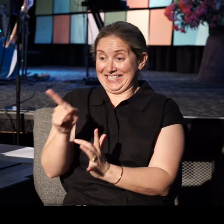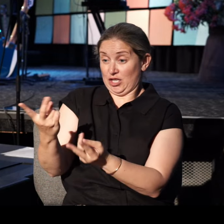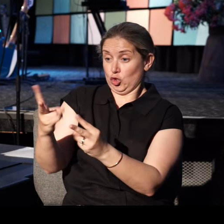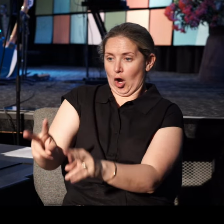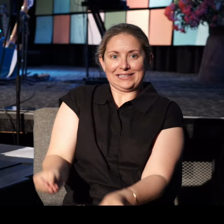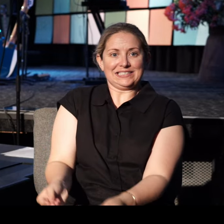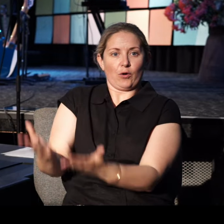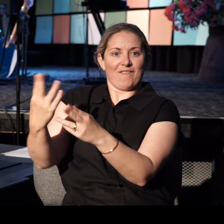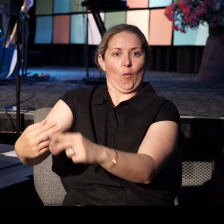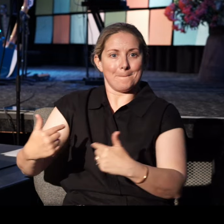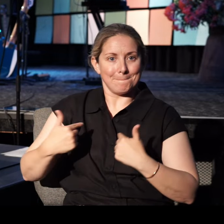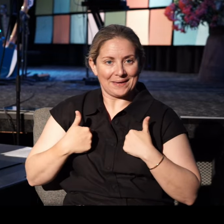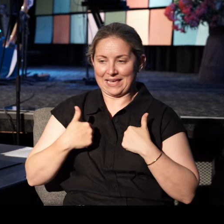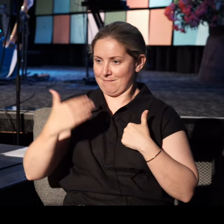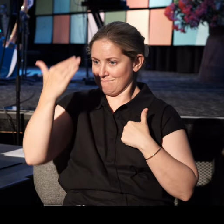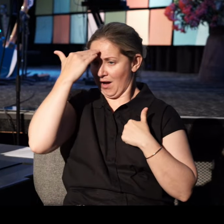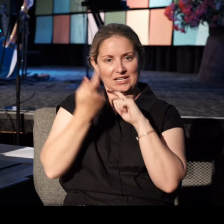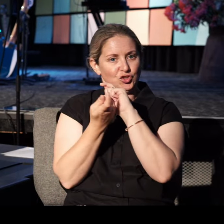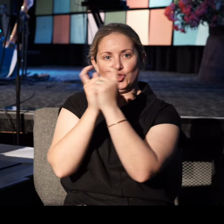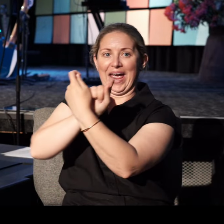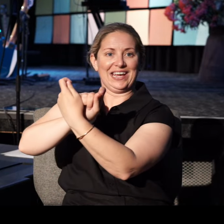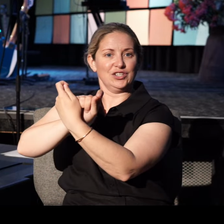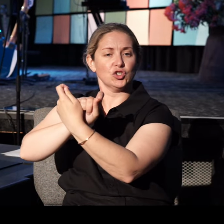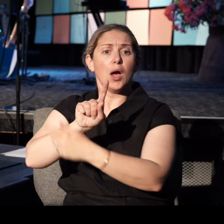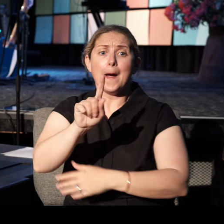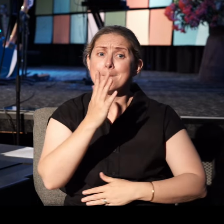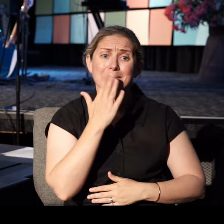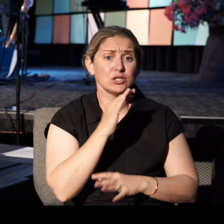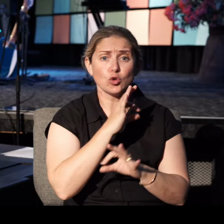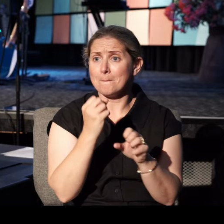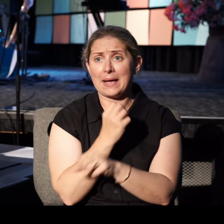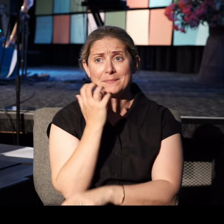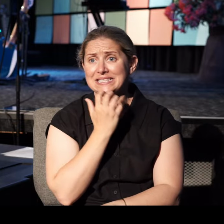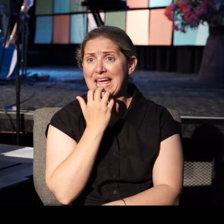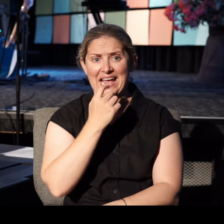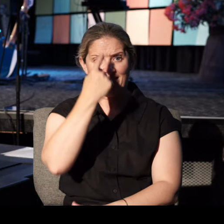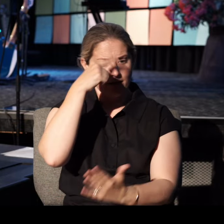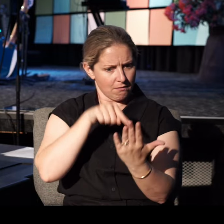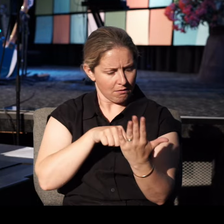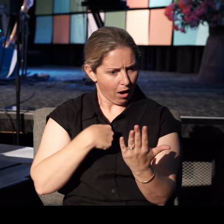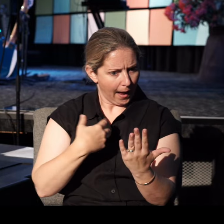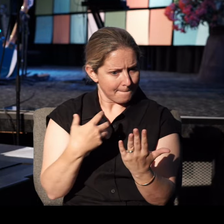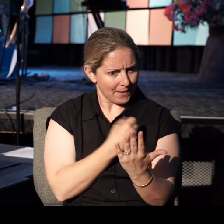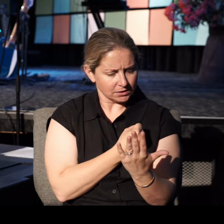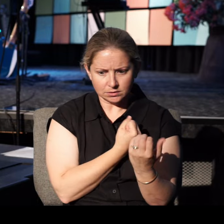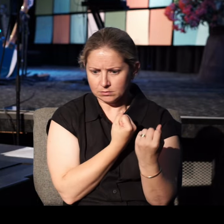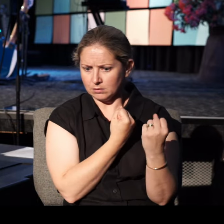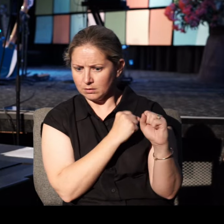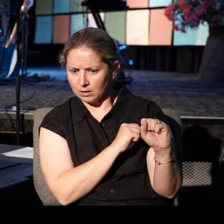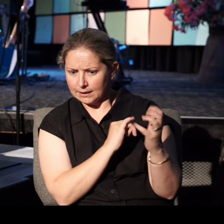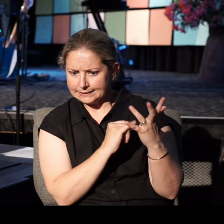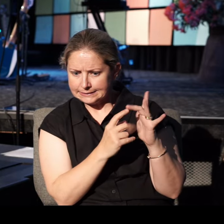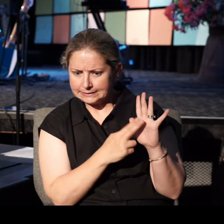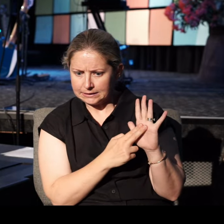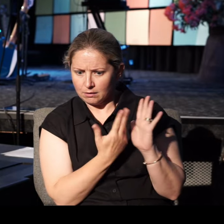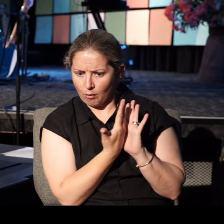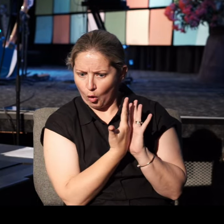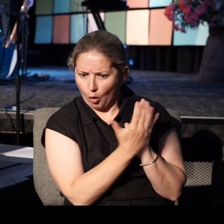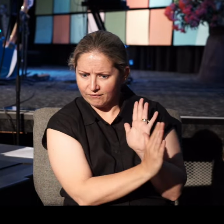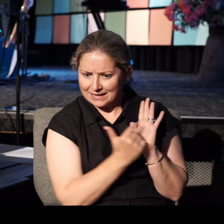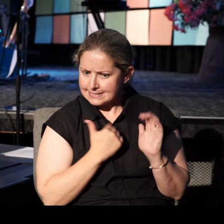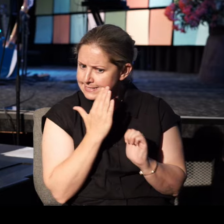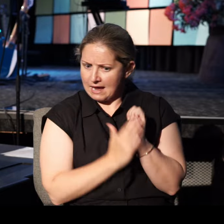So don't misunderstand and imagine his teaching that we're saved by our turning away from sin. No.